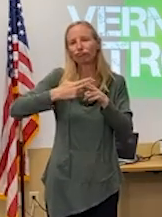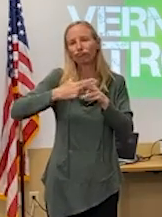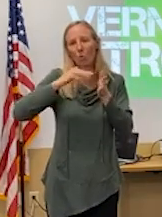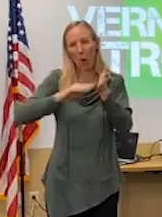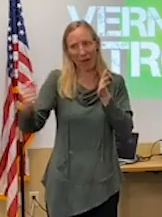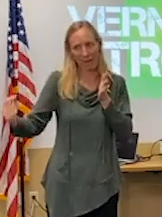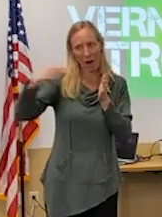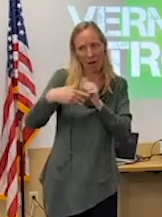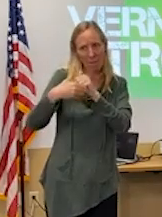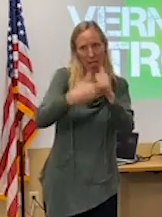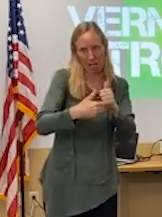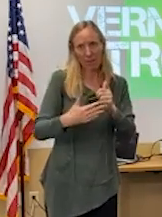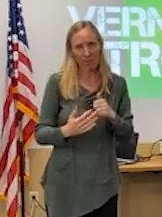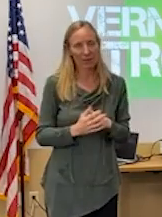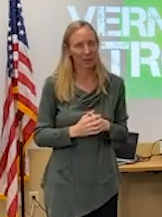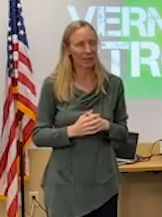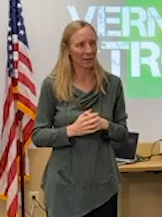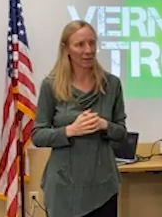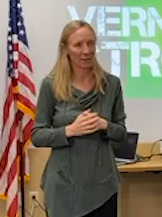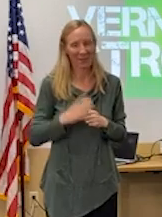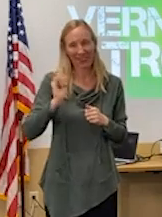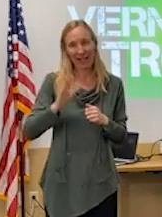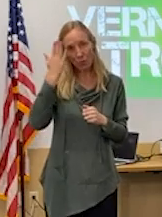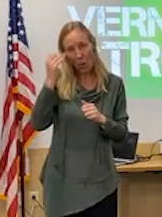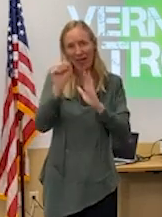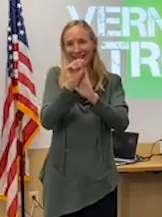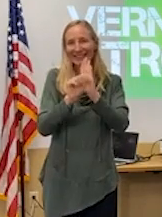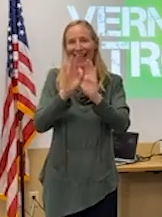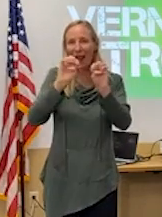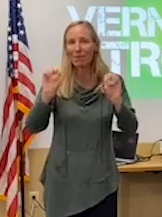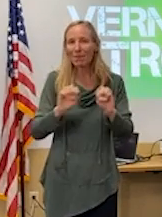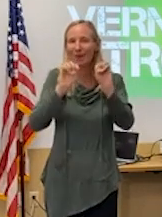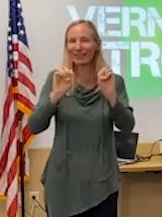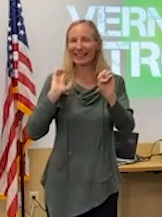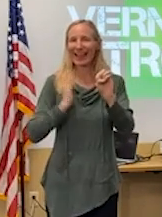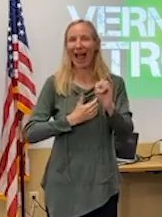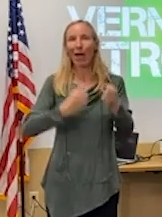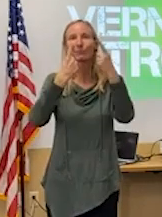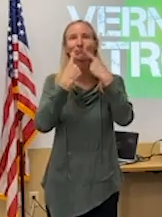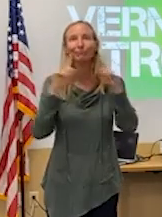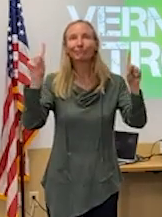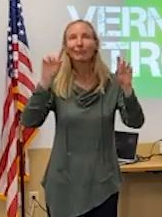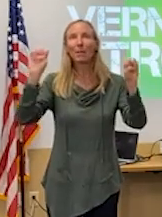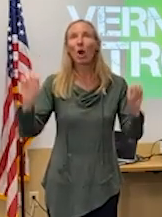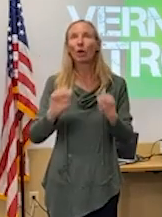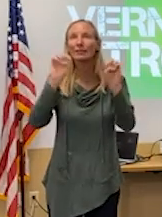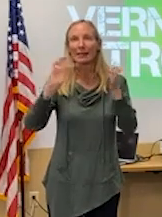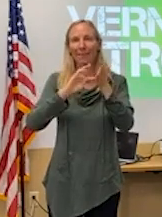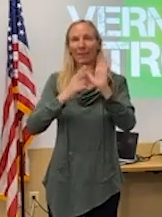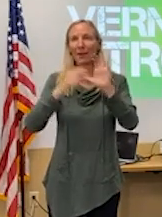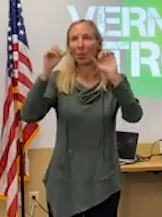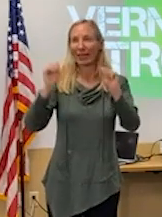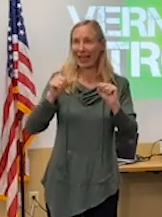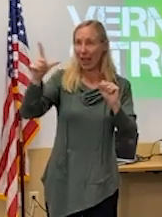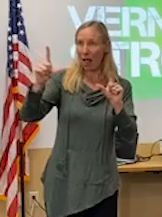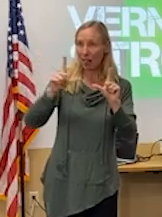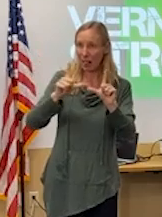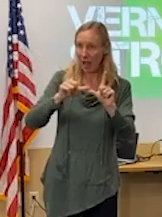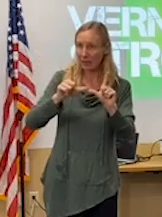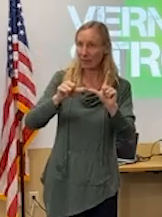forward. And that's what the state of emergency, the declaration allows us to do that. So as